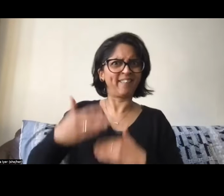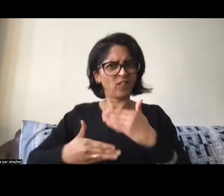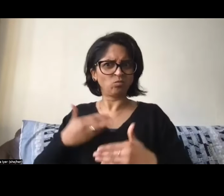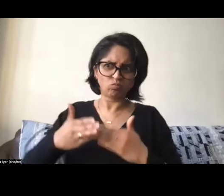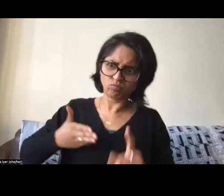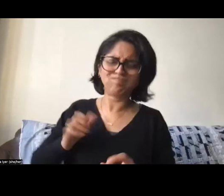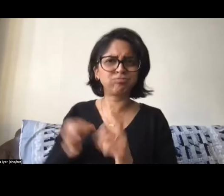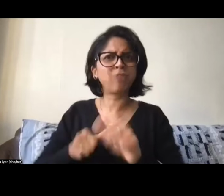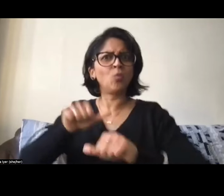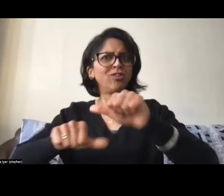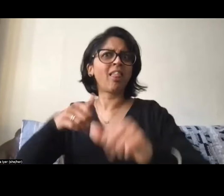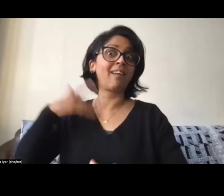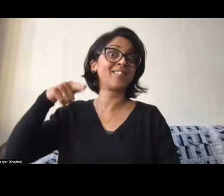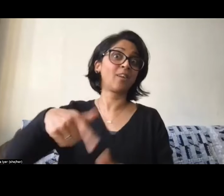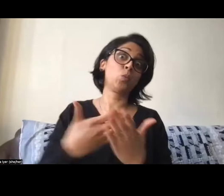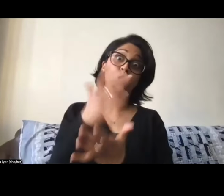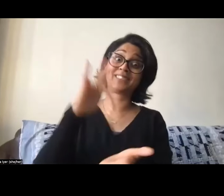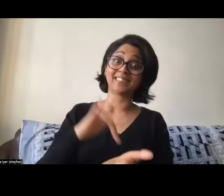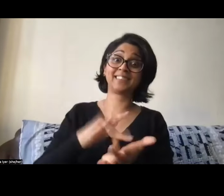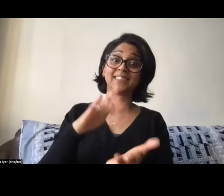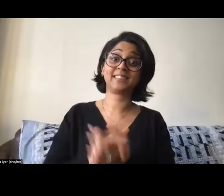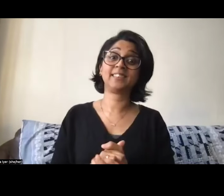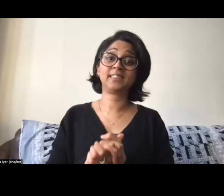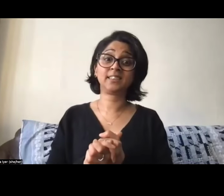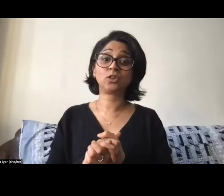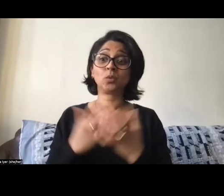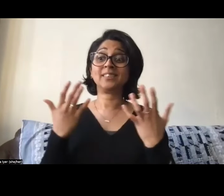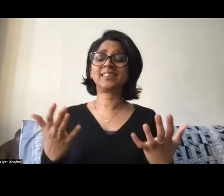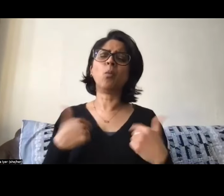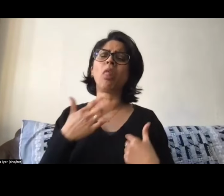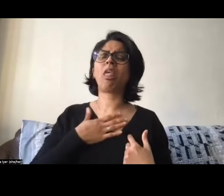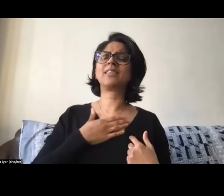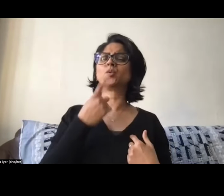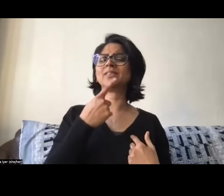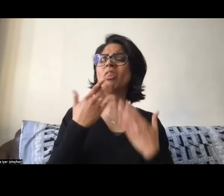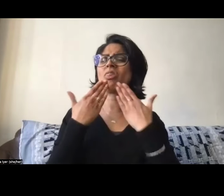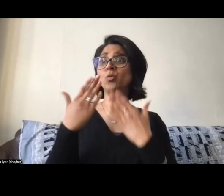that resilience, that determination, and that desire to progress through life.